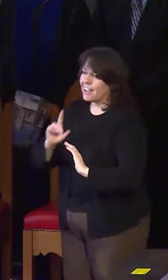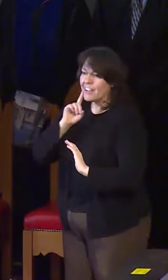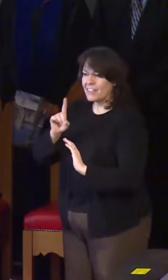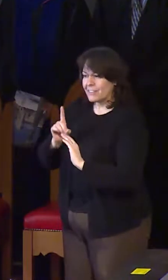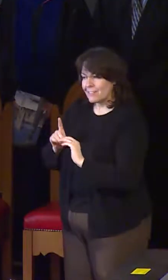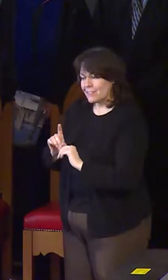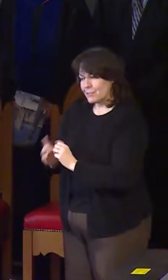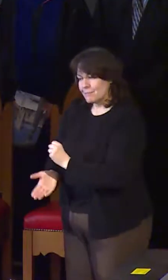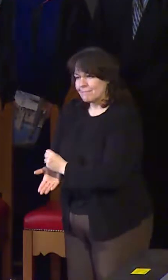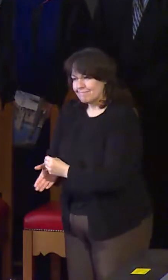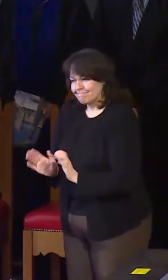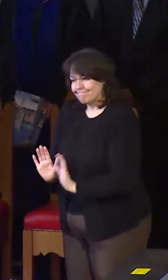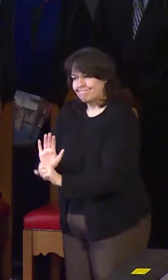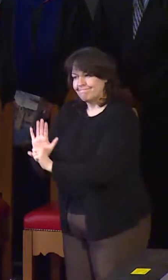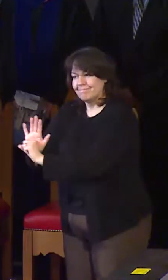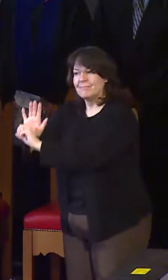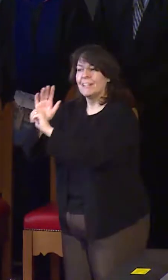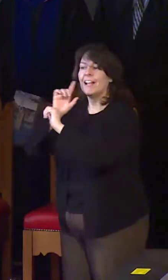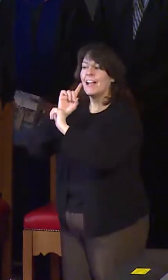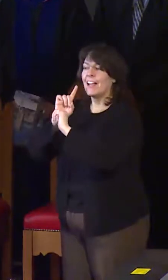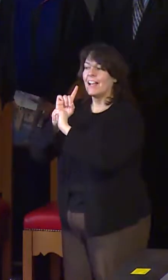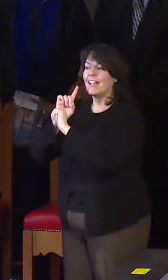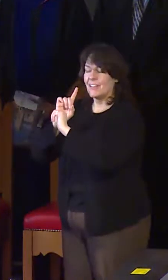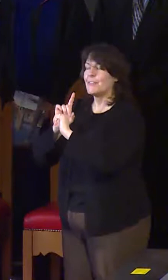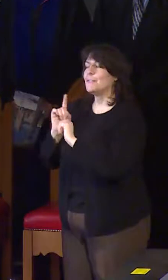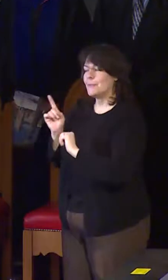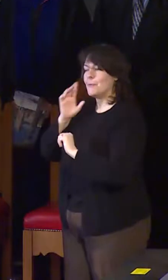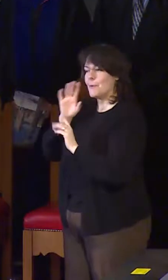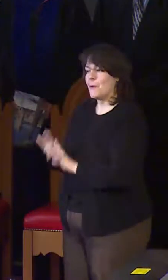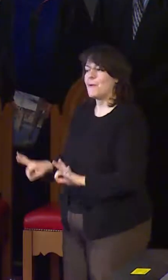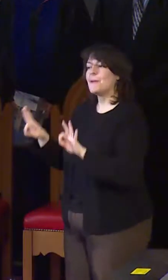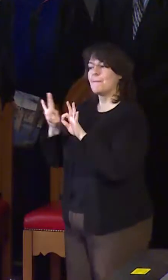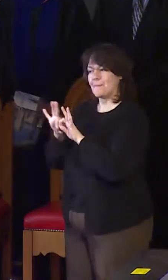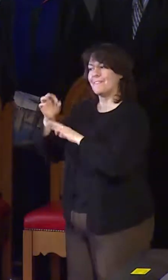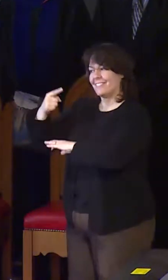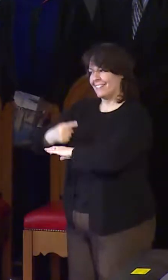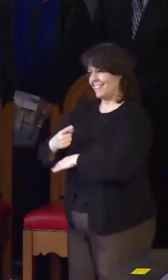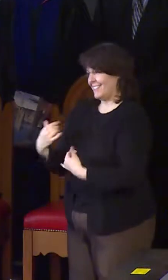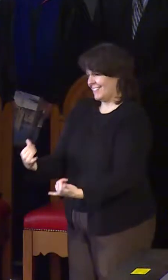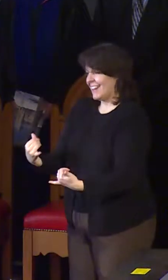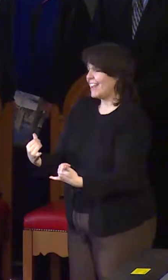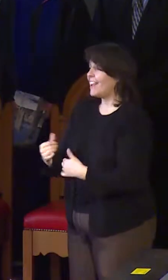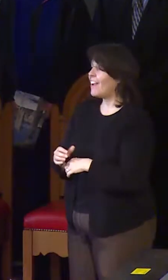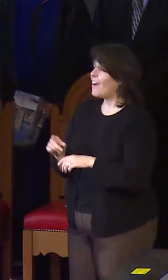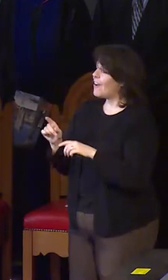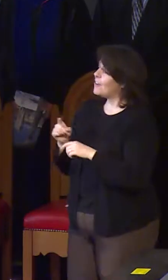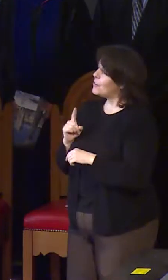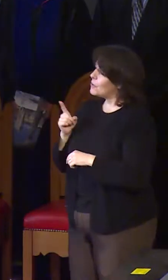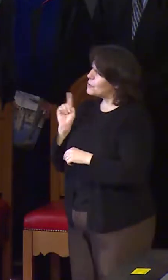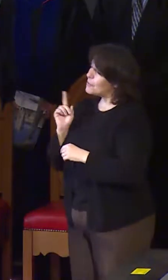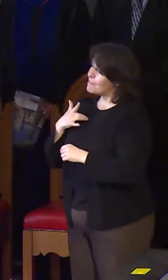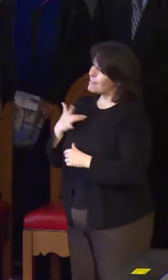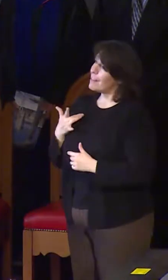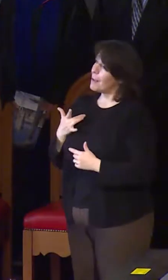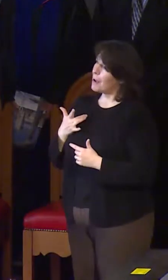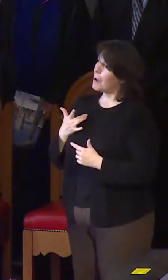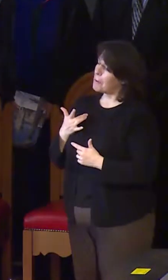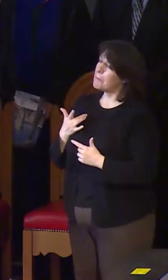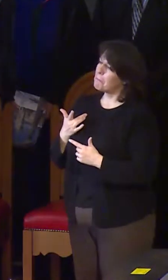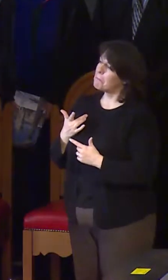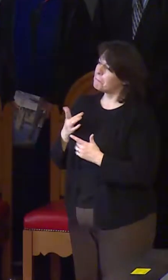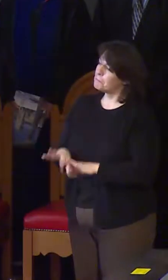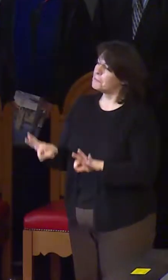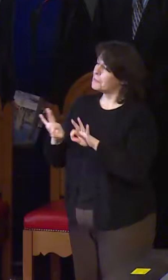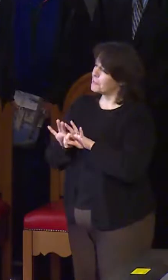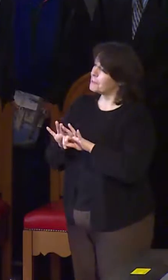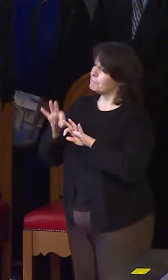graduates to reach this milestone, you too know that this day is significant. May you have a deep sense that it was worth it, that this